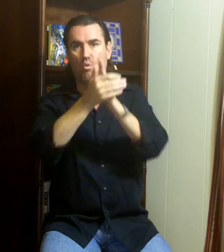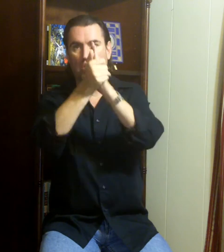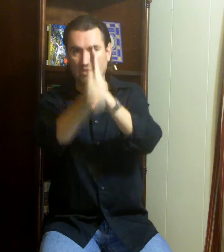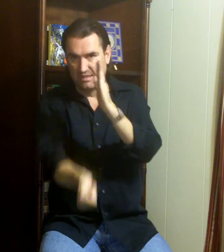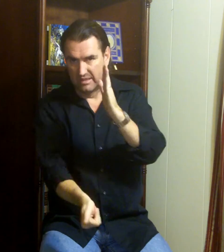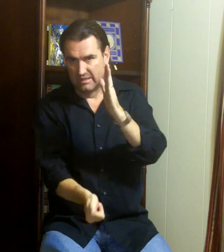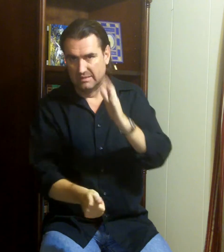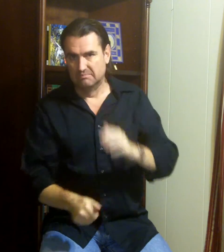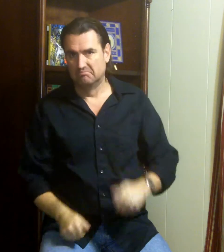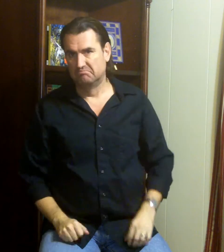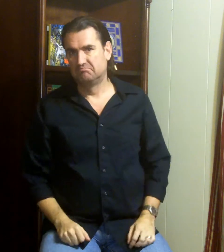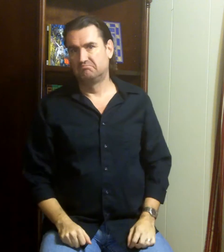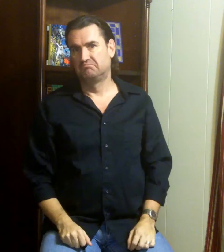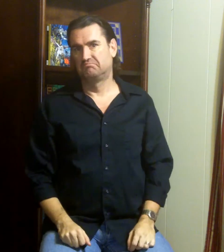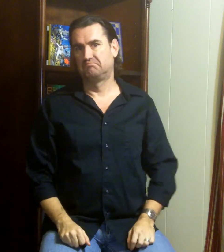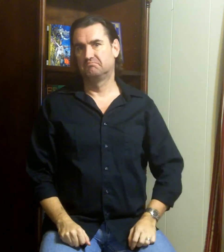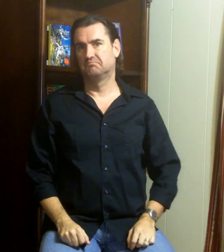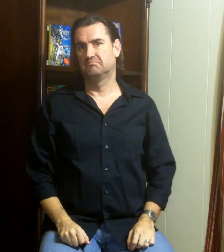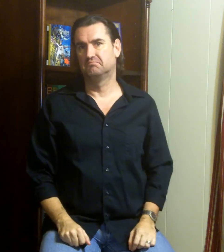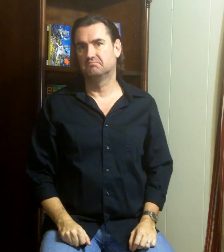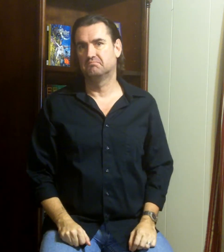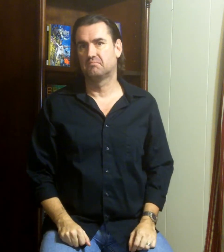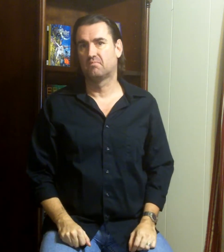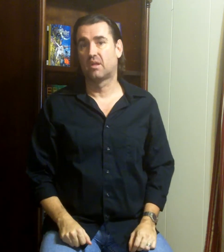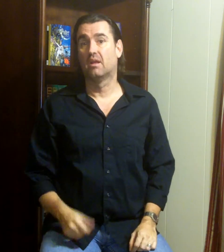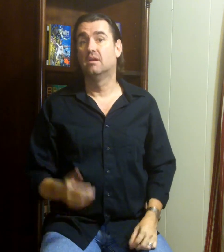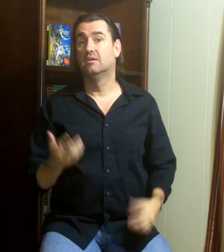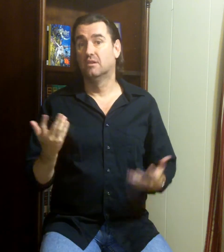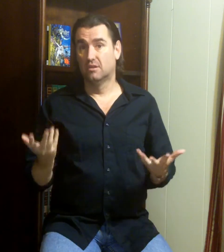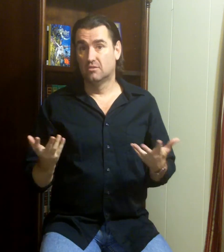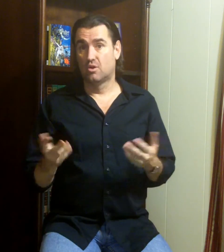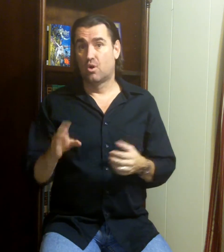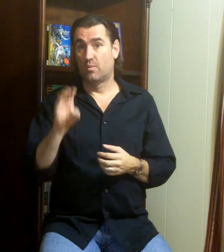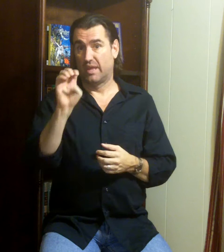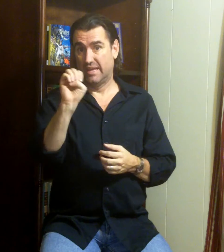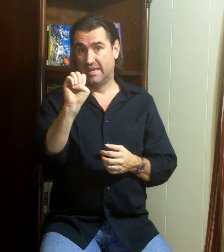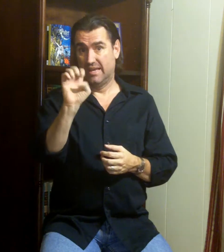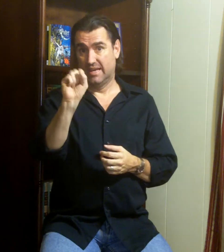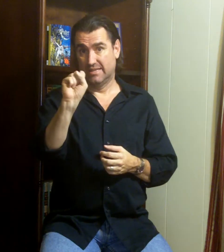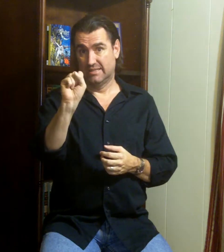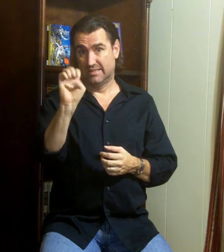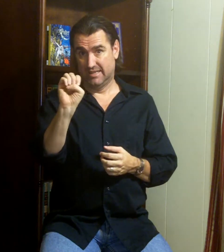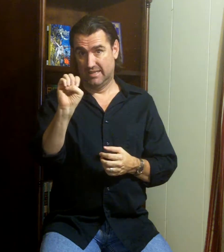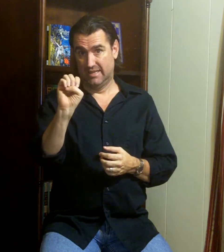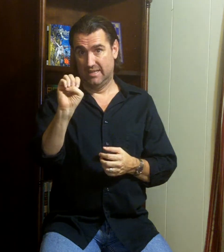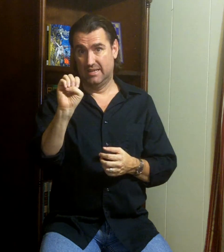ability is. So again, the ESSE evaluation is at